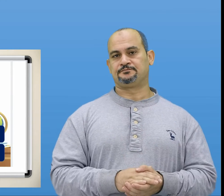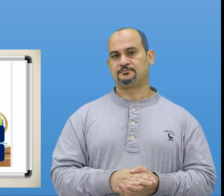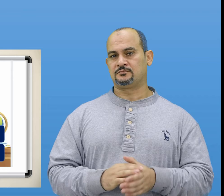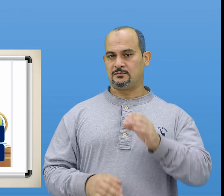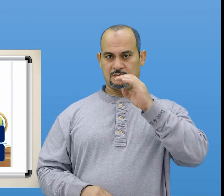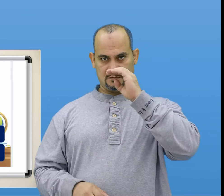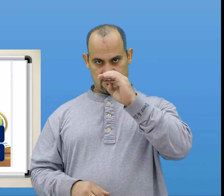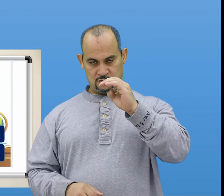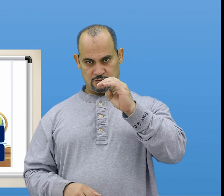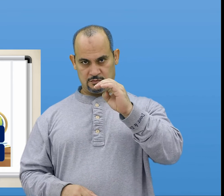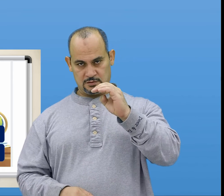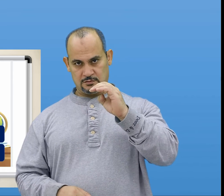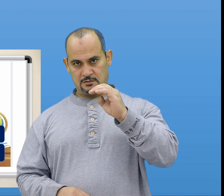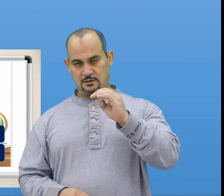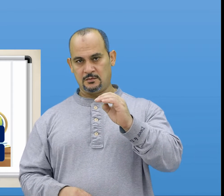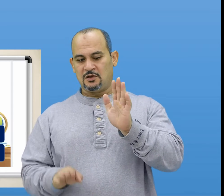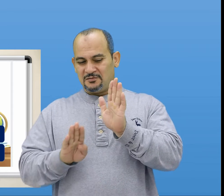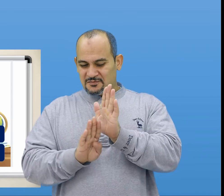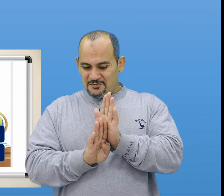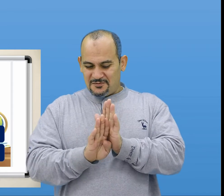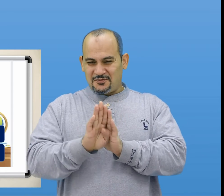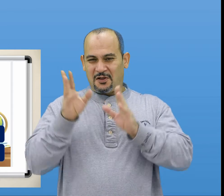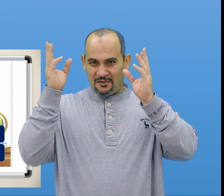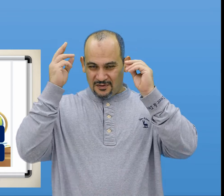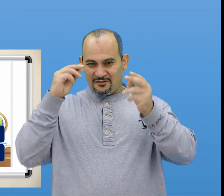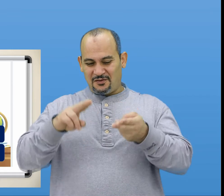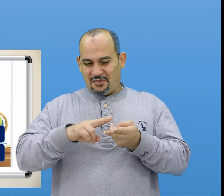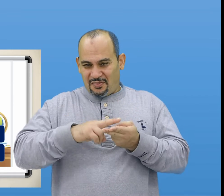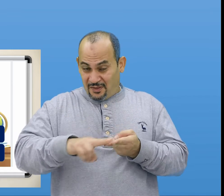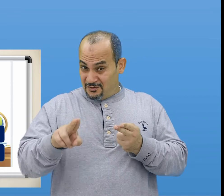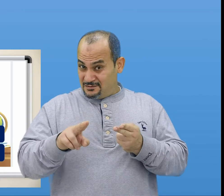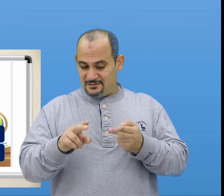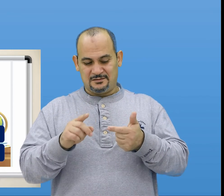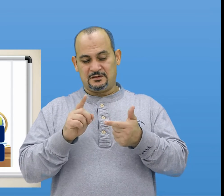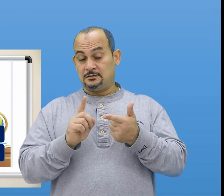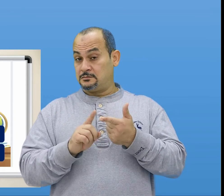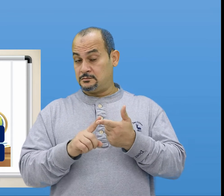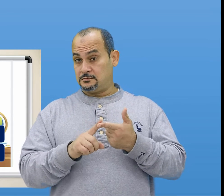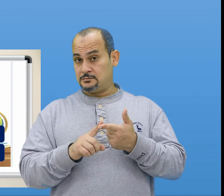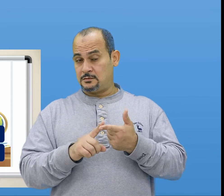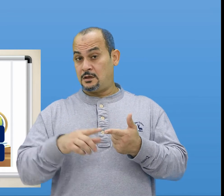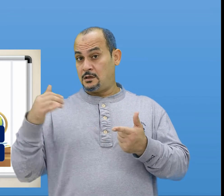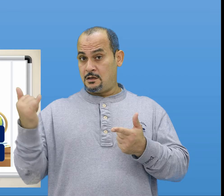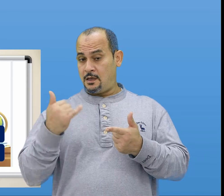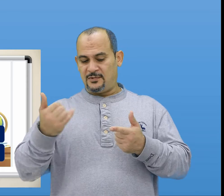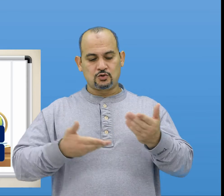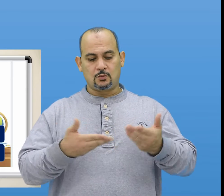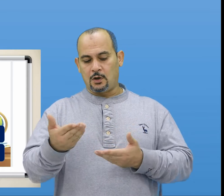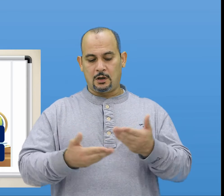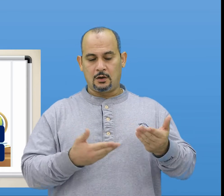It means to take part in an exchange of something. So to take part in an exchange of something. For example, I've